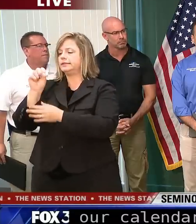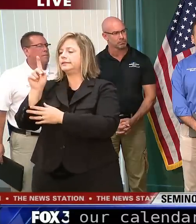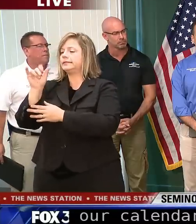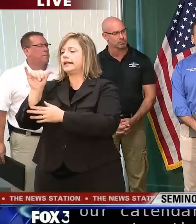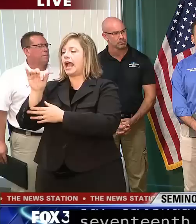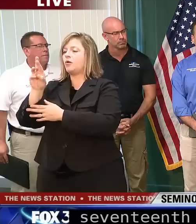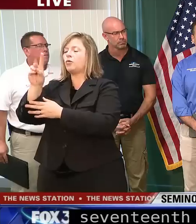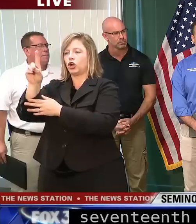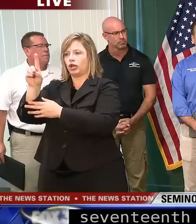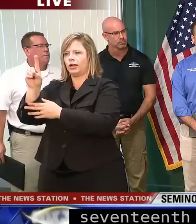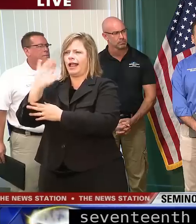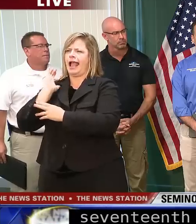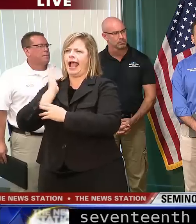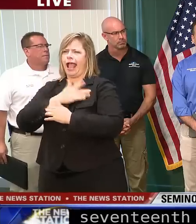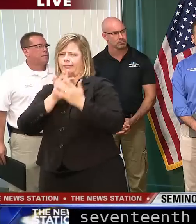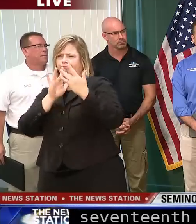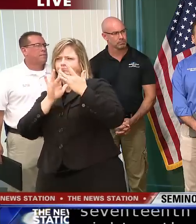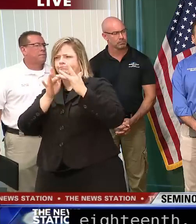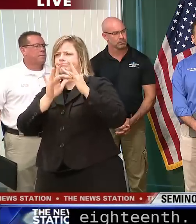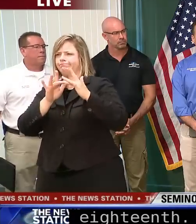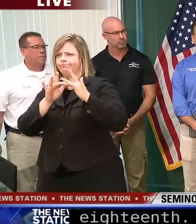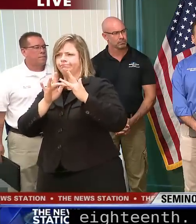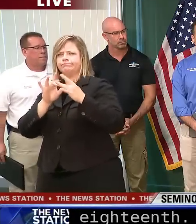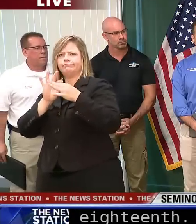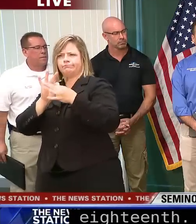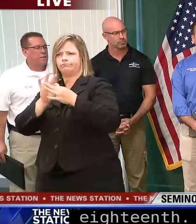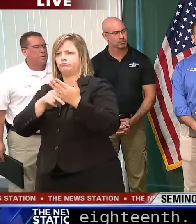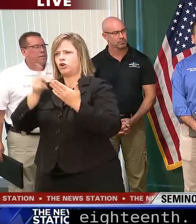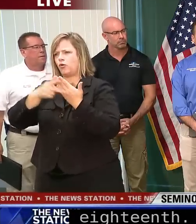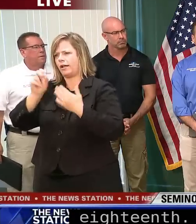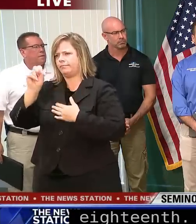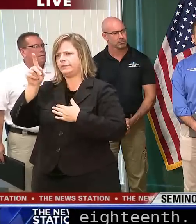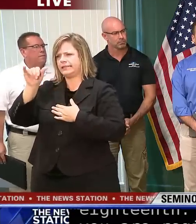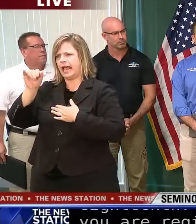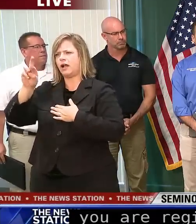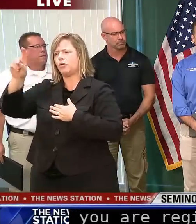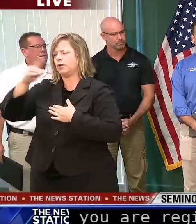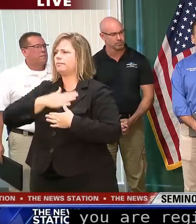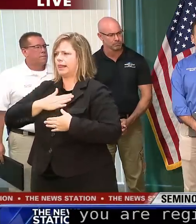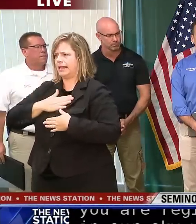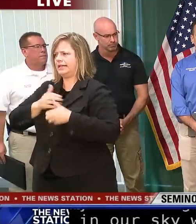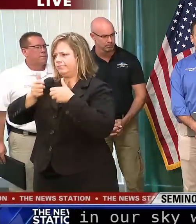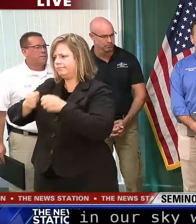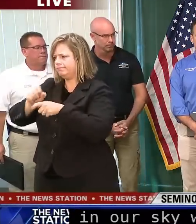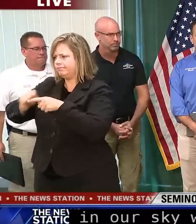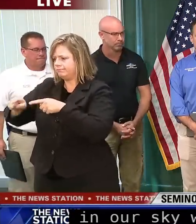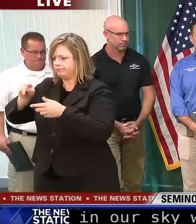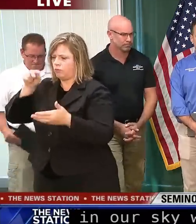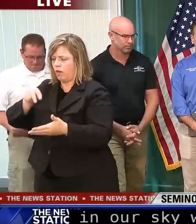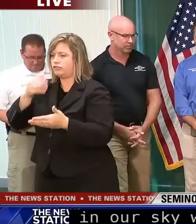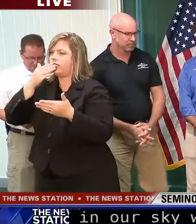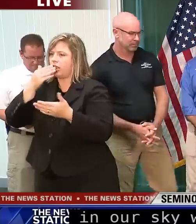It is the only messaging available that we have to get to you via phone and electronic messaging. Thank you and stay safe.